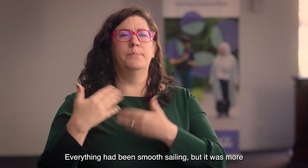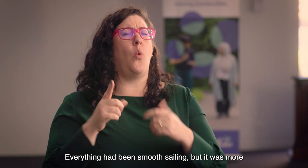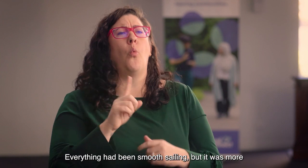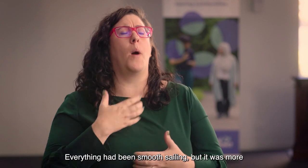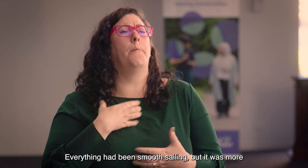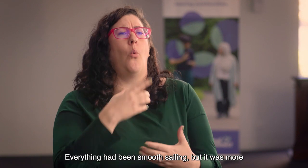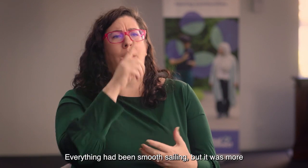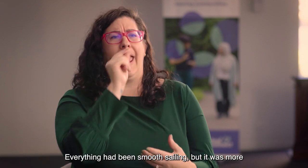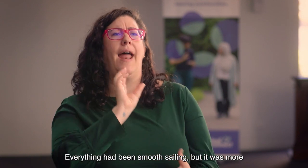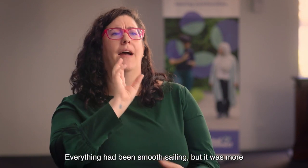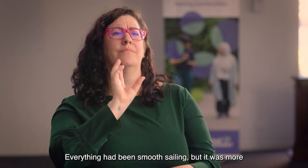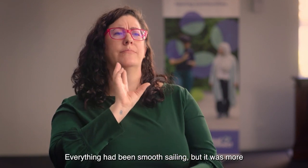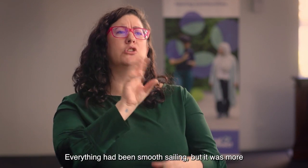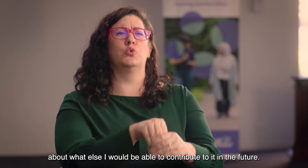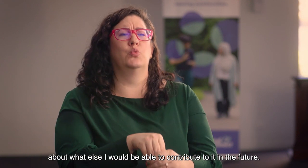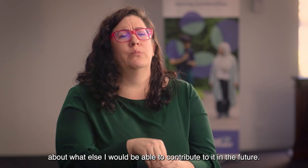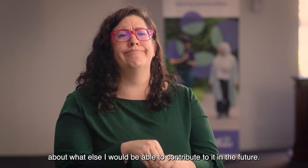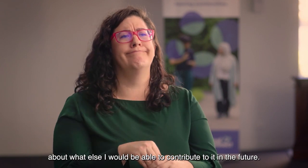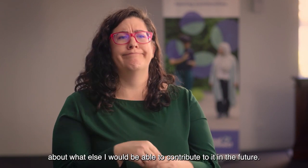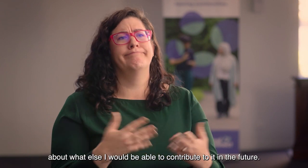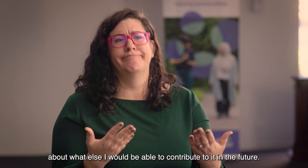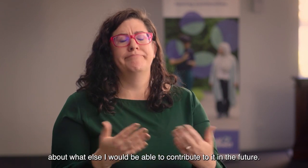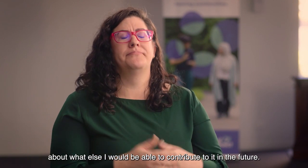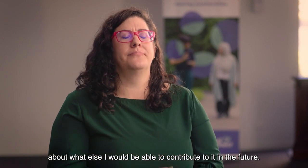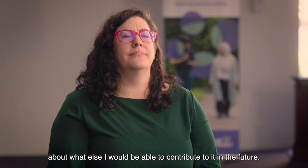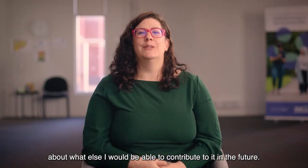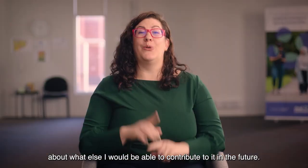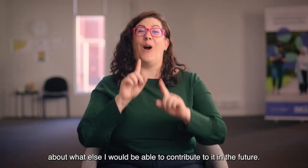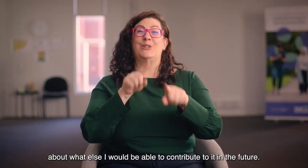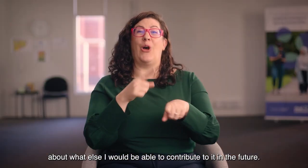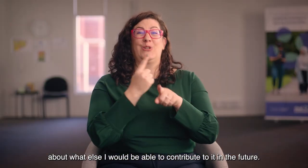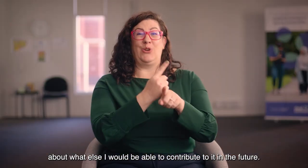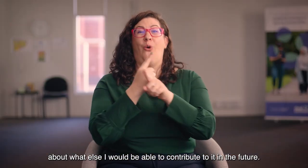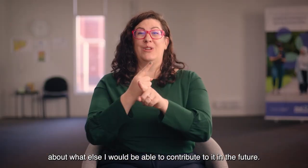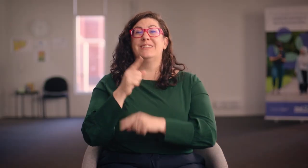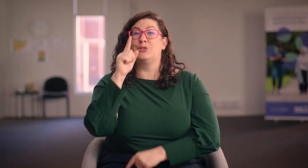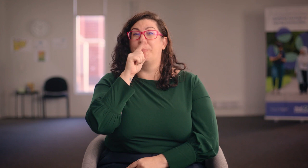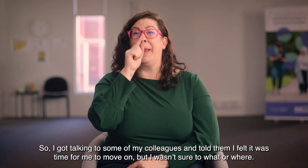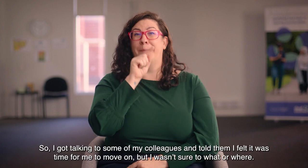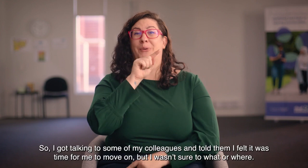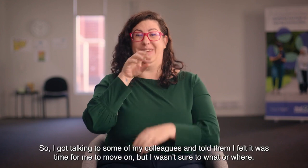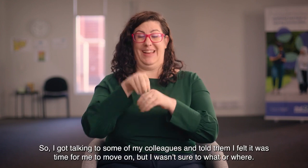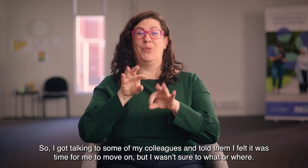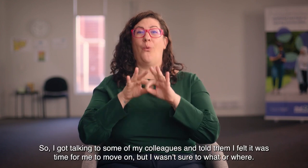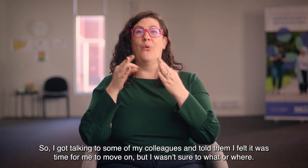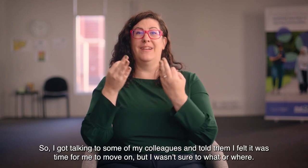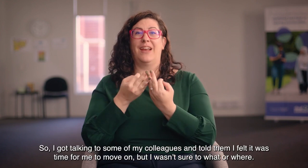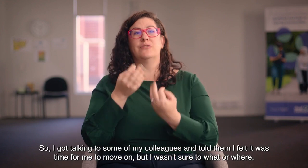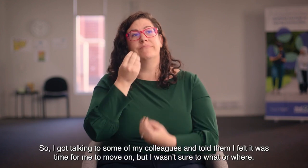Everything had been smooth sailing, but it was more about what else I would be able to contribute to it in the future. So I got talking to some of my colleagues